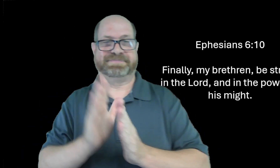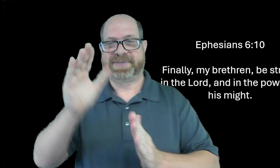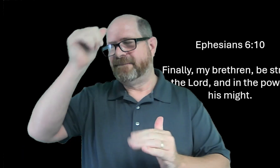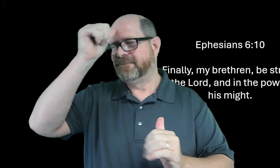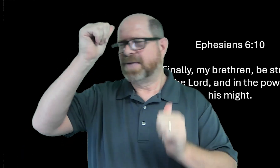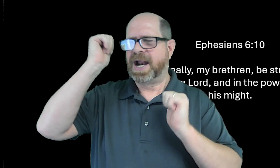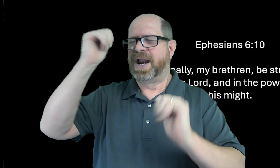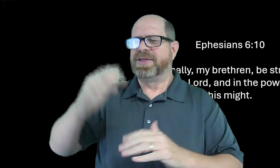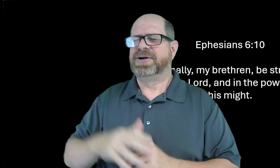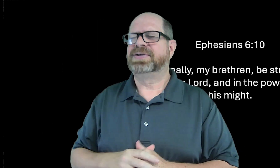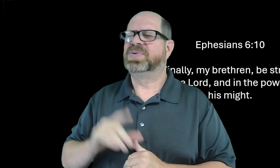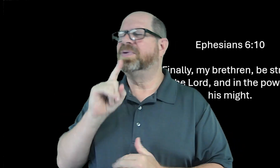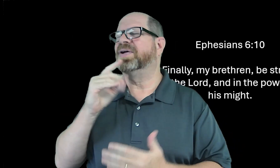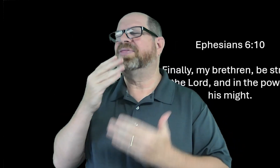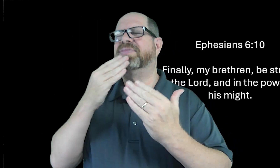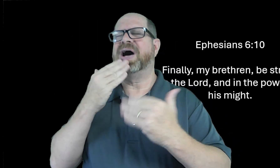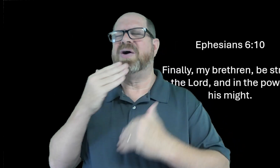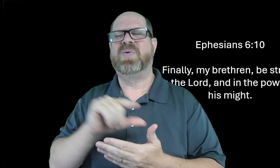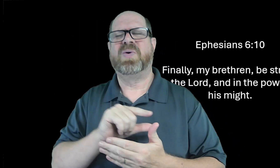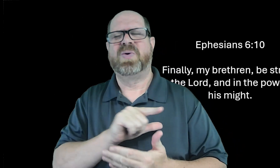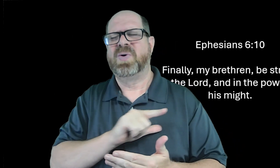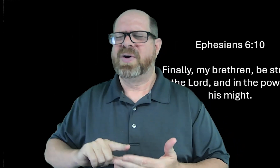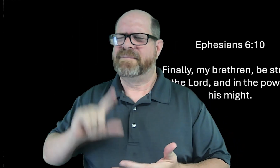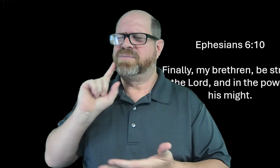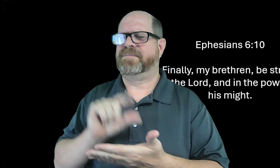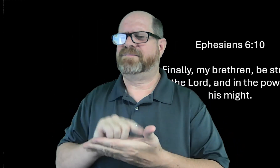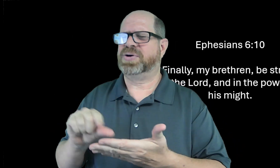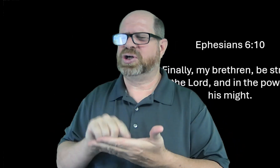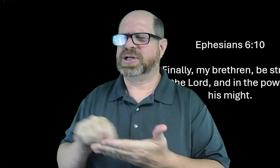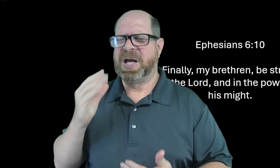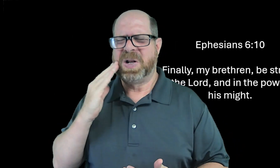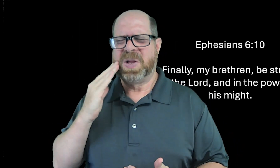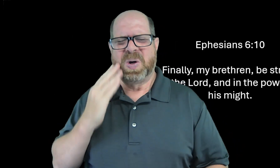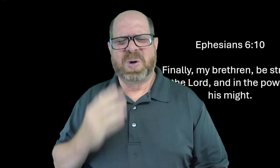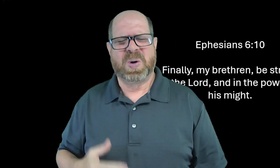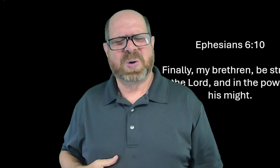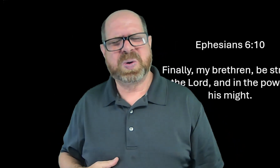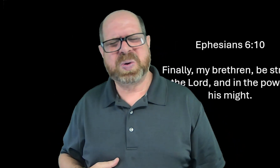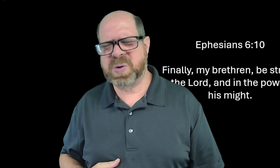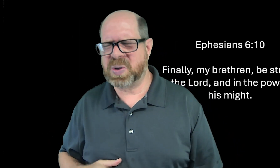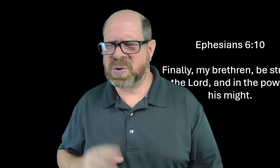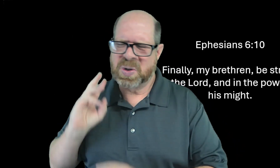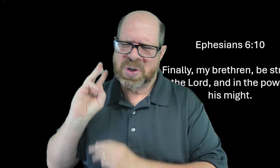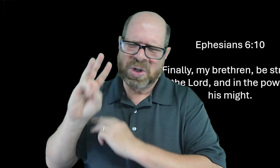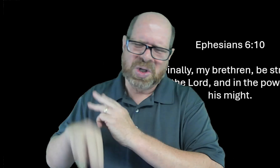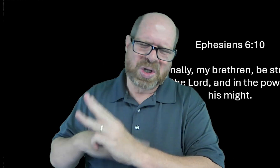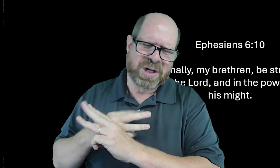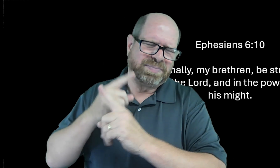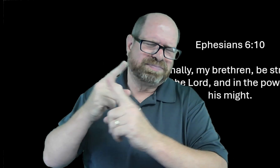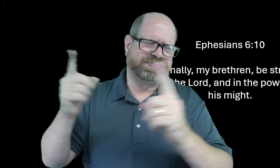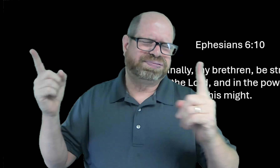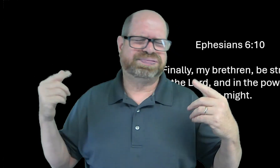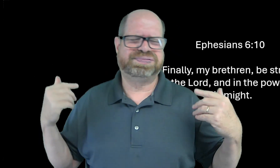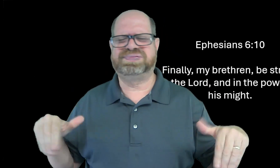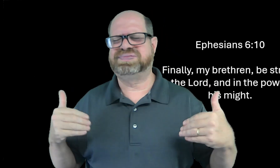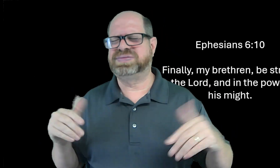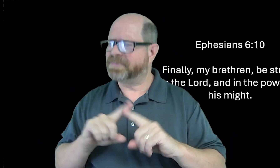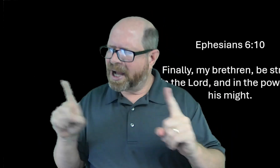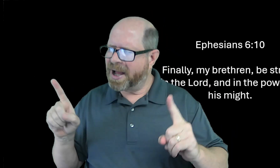let's pray. Heavenly Father, we really thank you, Lord, for Scripture. Oh, we know that the world out